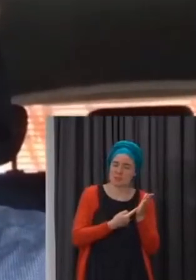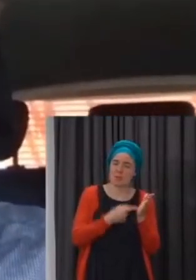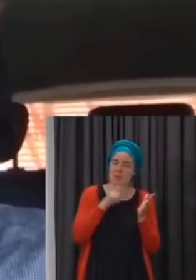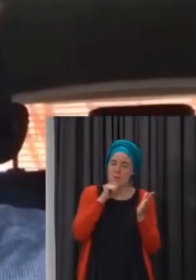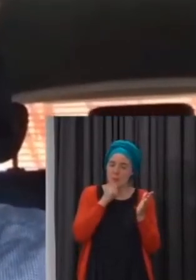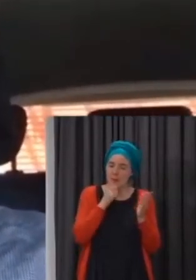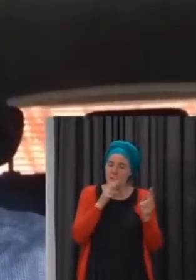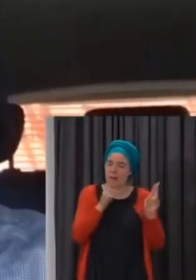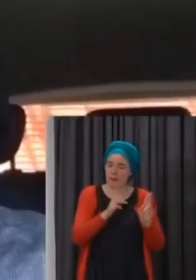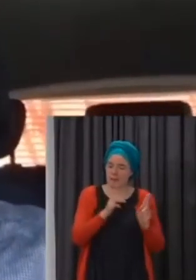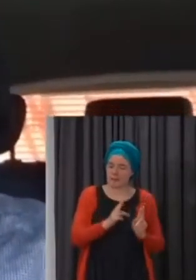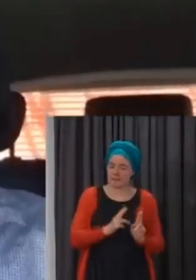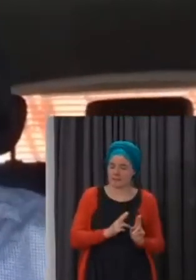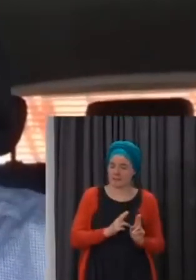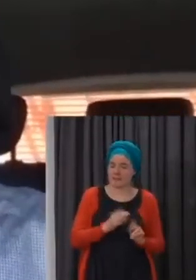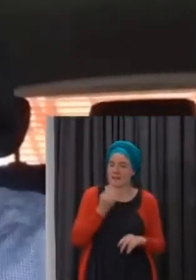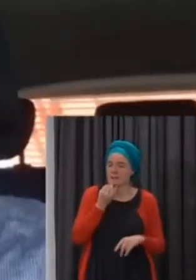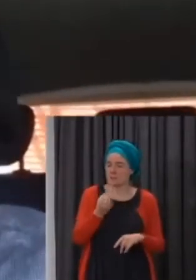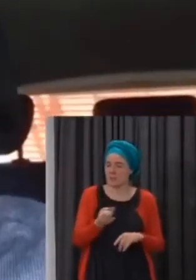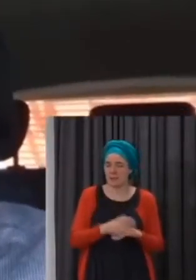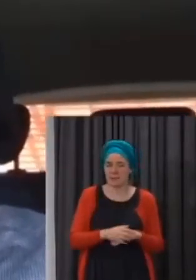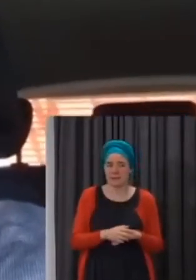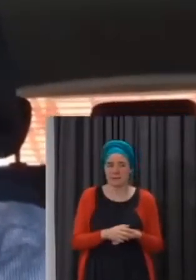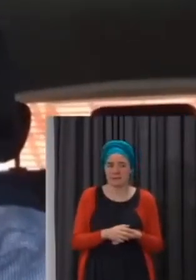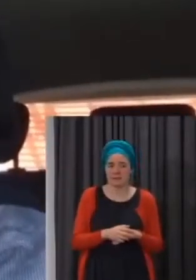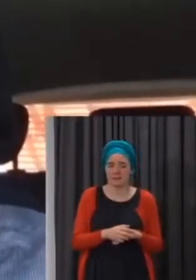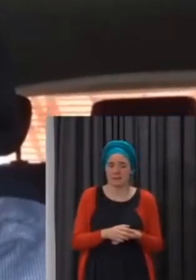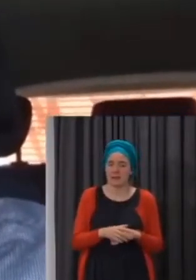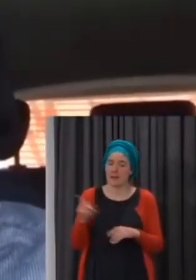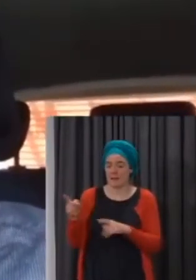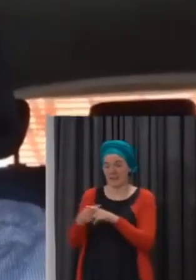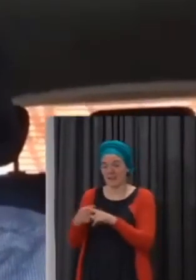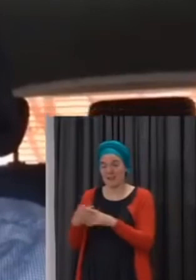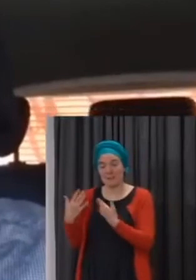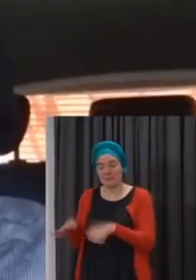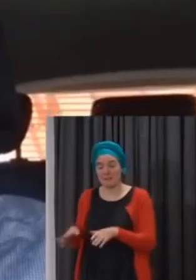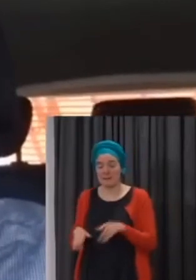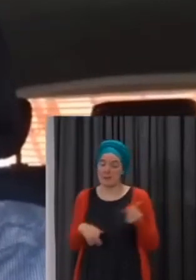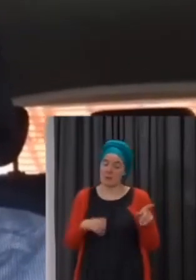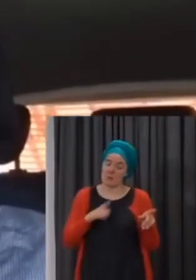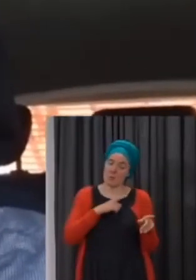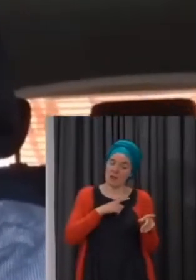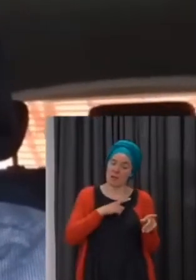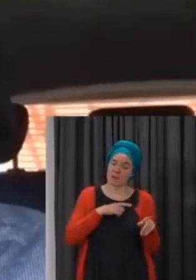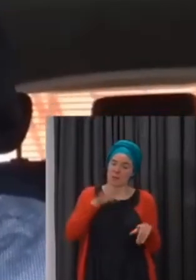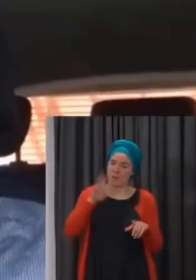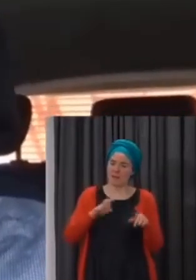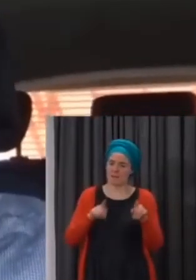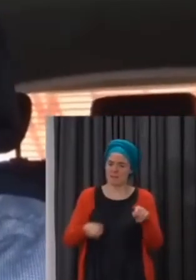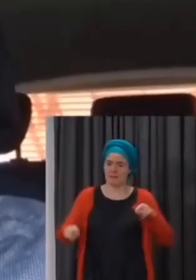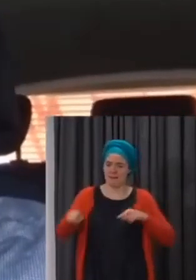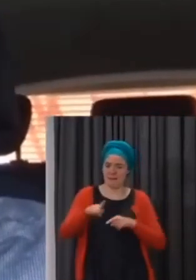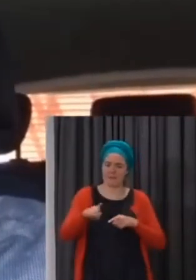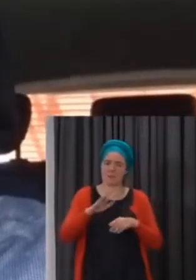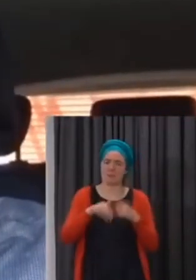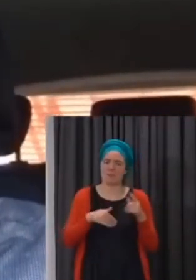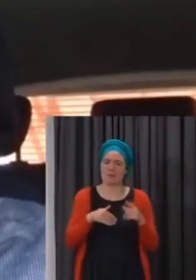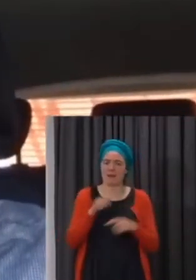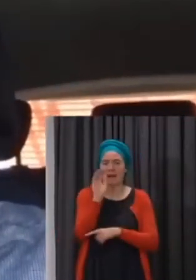today. England have obviously done it. Why are Wales dragging their feet on the outdoor issue, especially when your own advice says